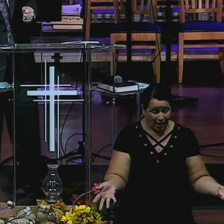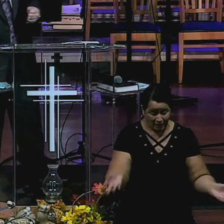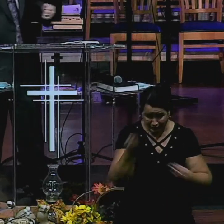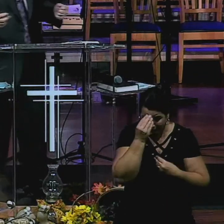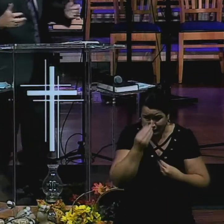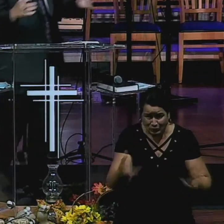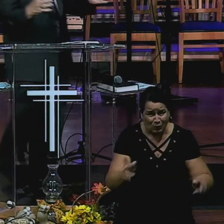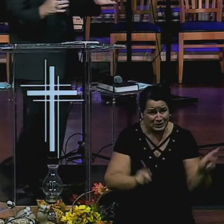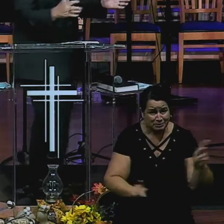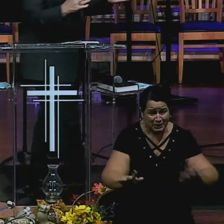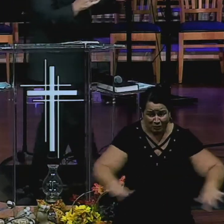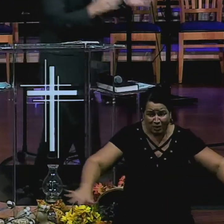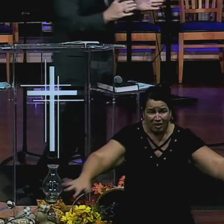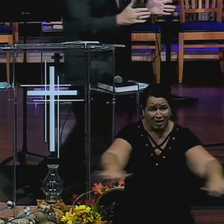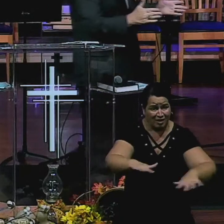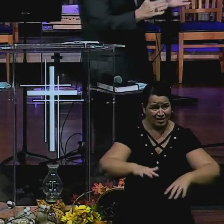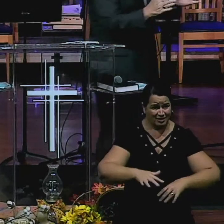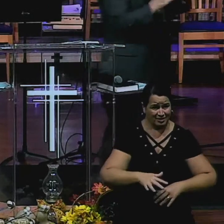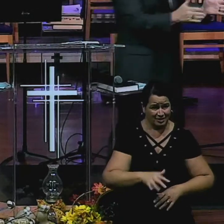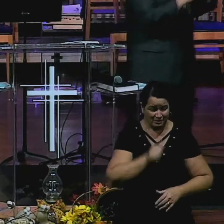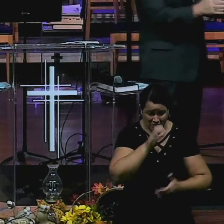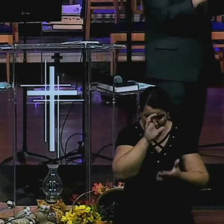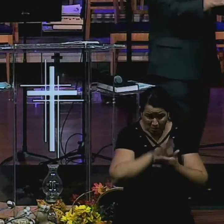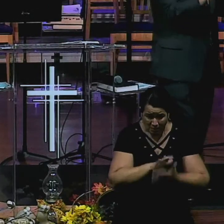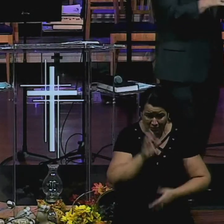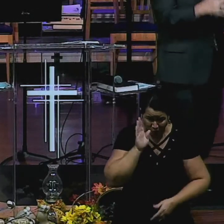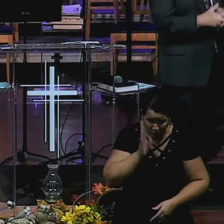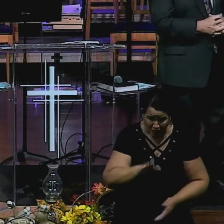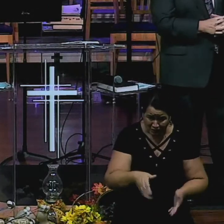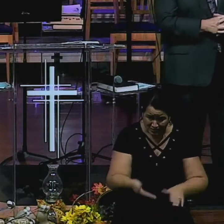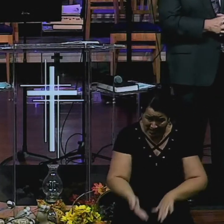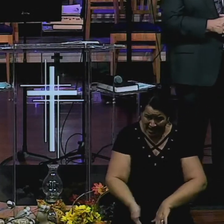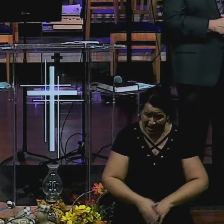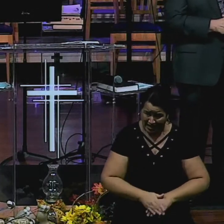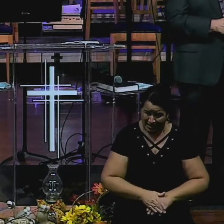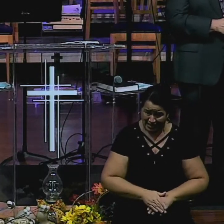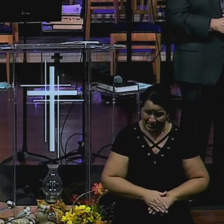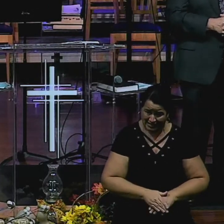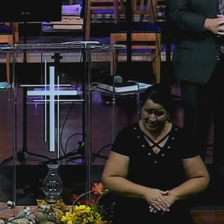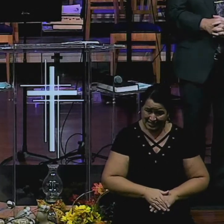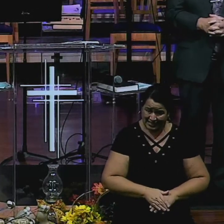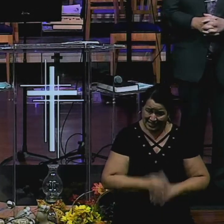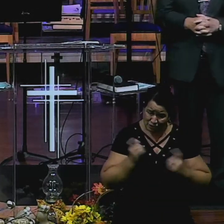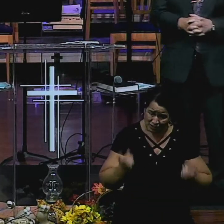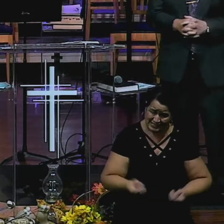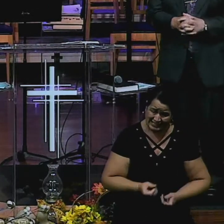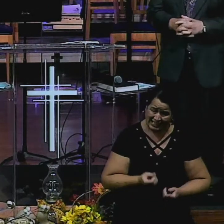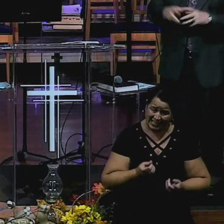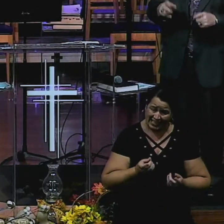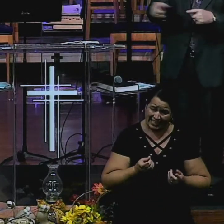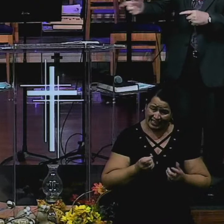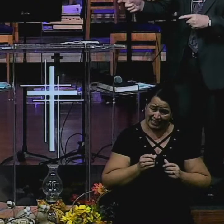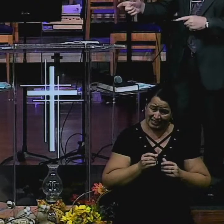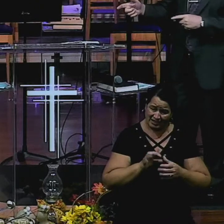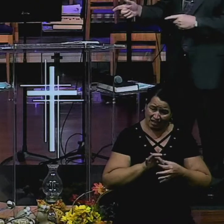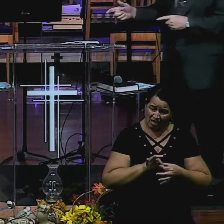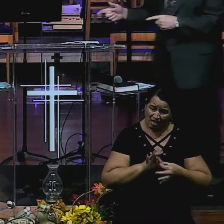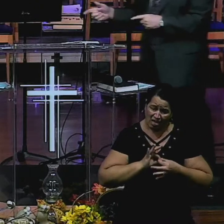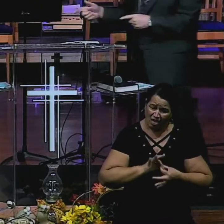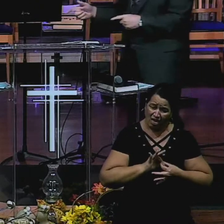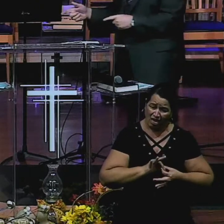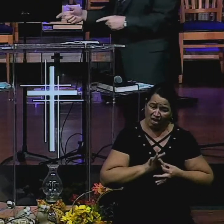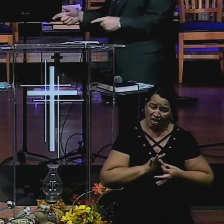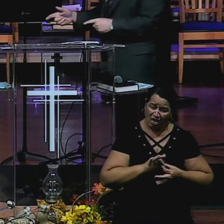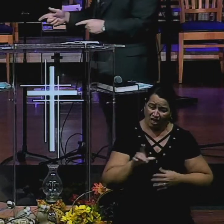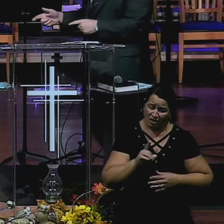came to his own people, if you do not believe in me, you will die in your sins. What happens when you die in sin? According to the Bible, you go to hell.